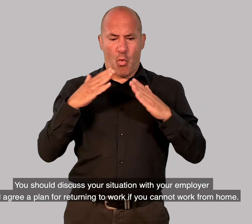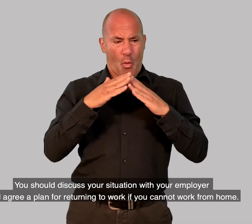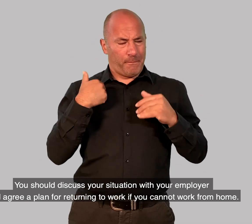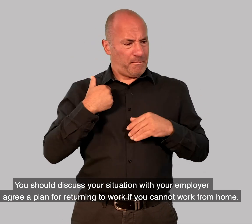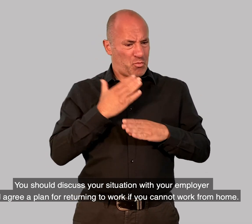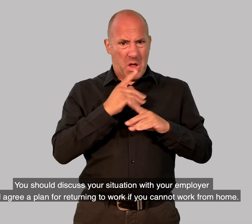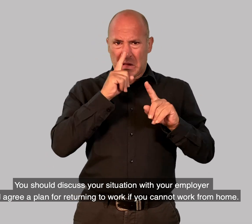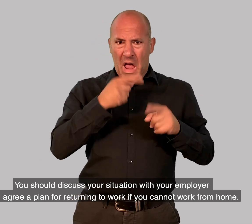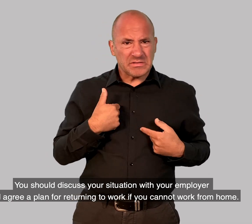from home.